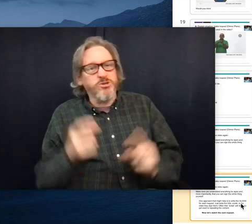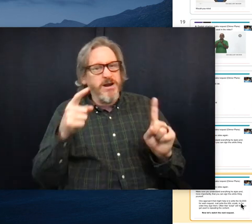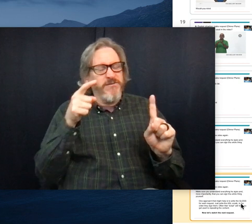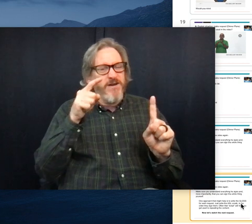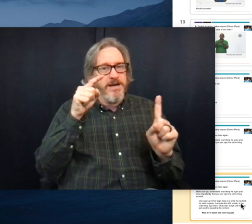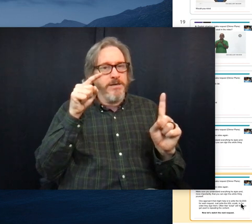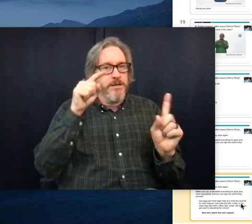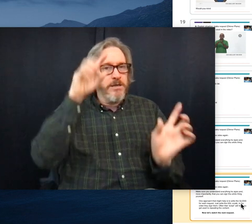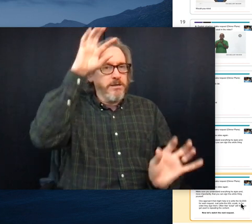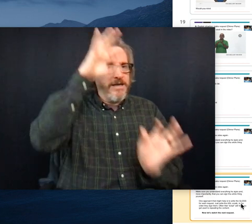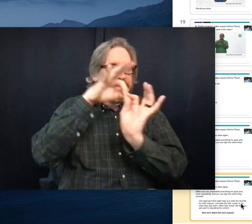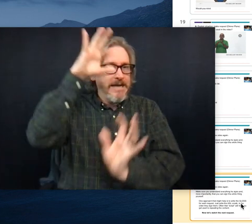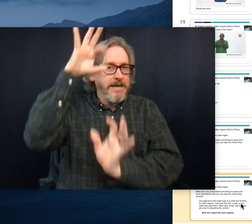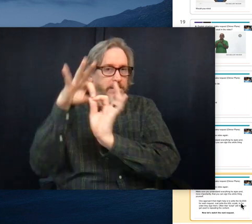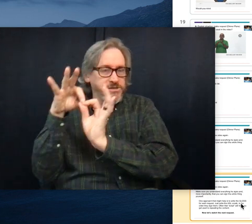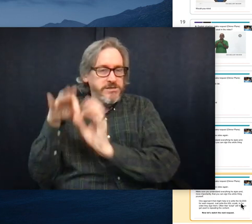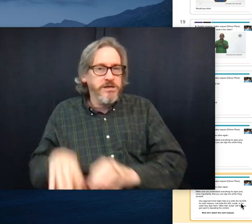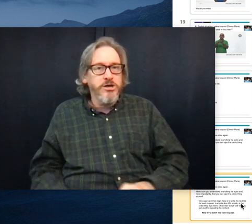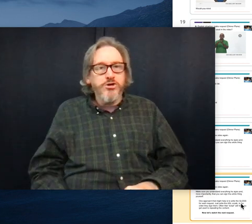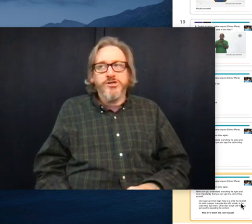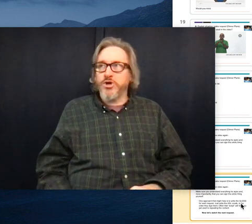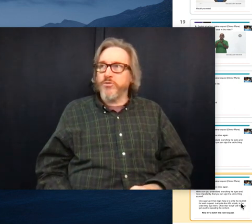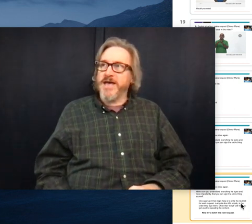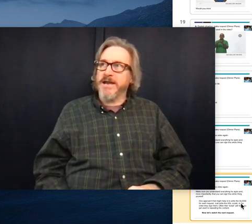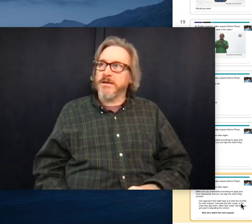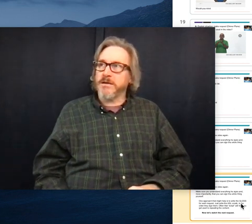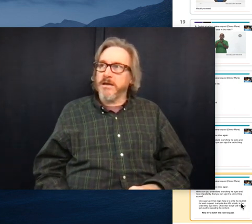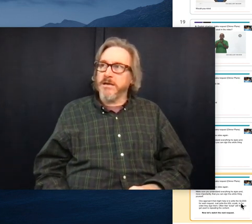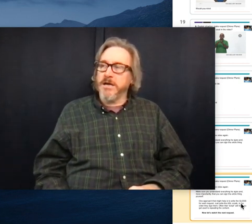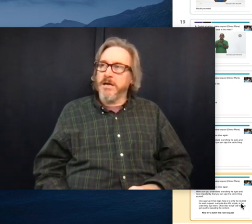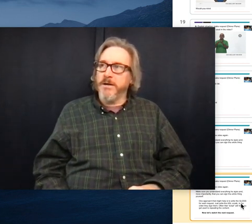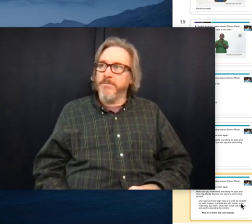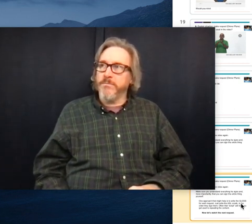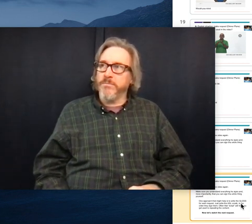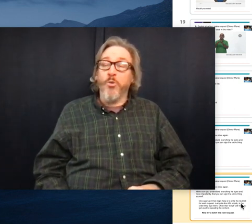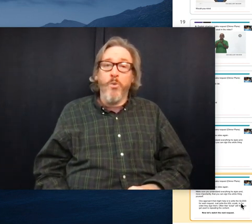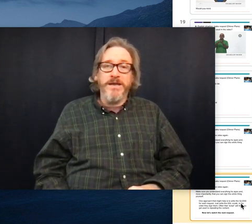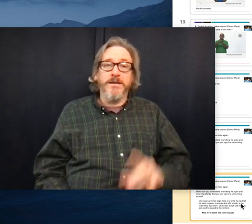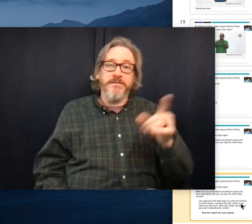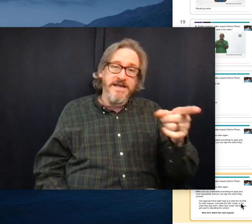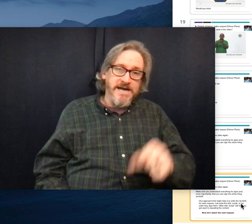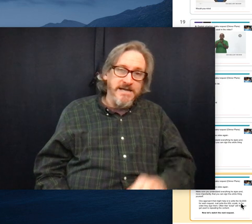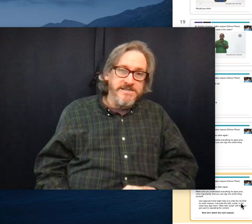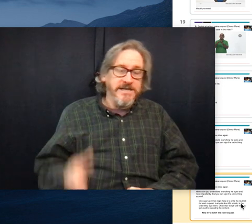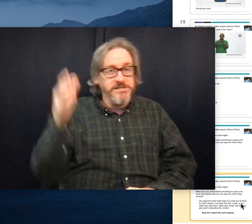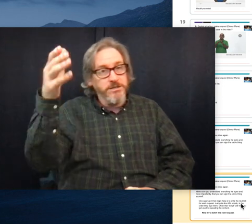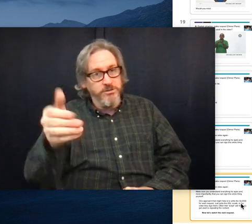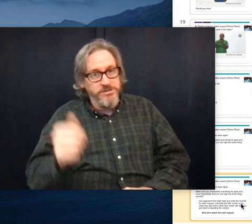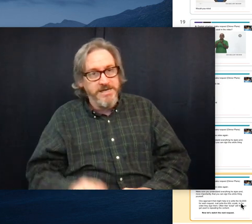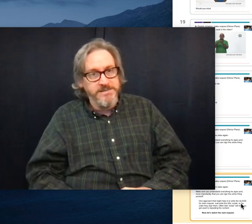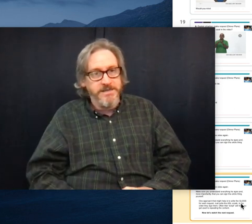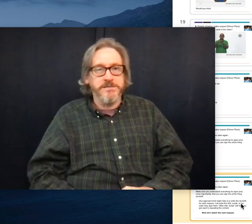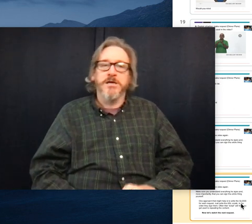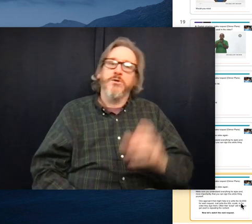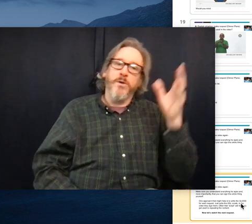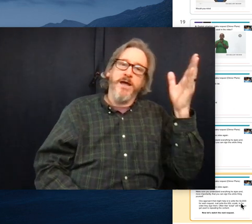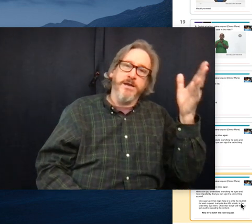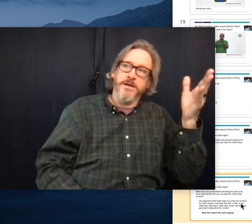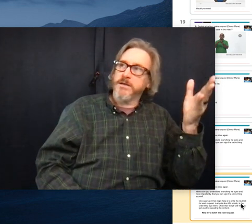will try to find like link ups so that like when they sign 6, you'll say